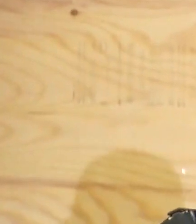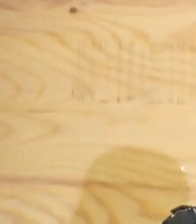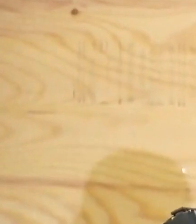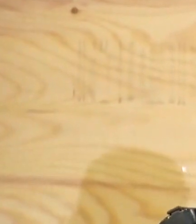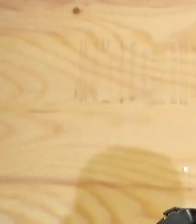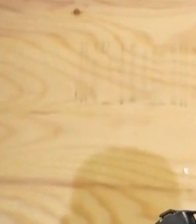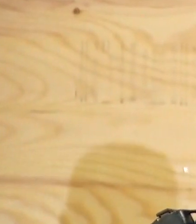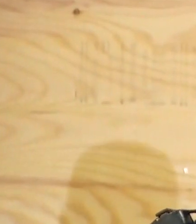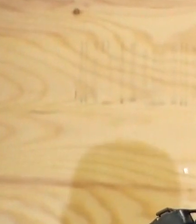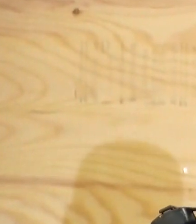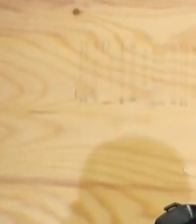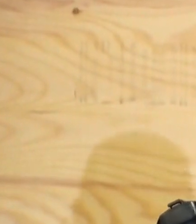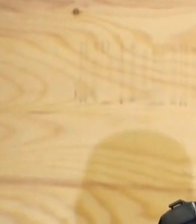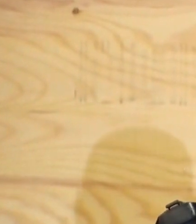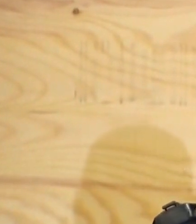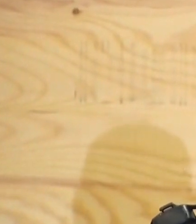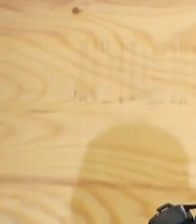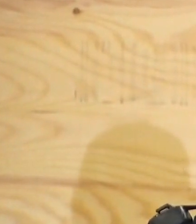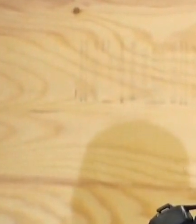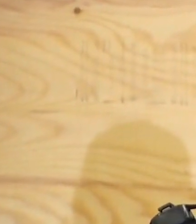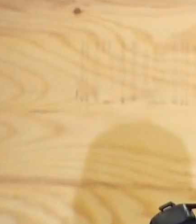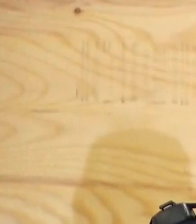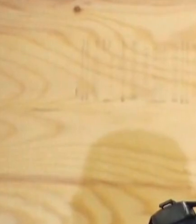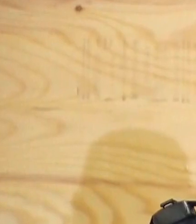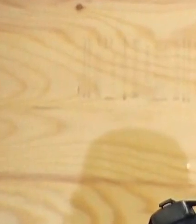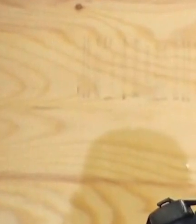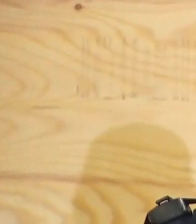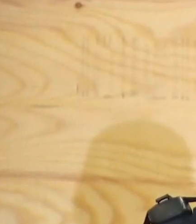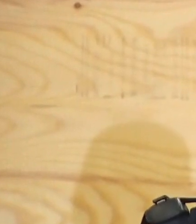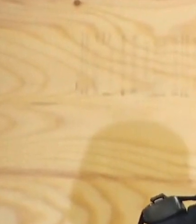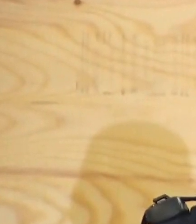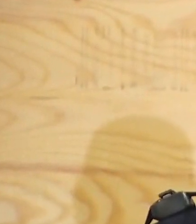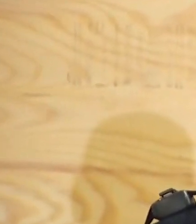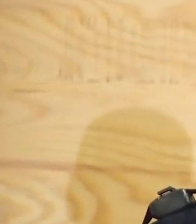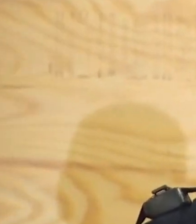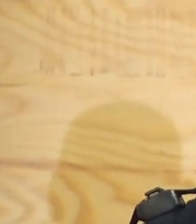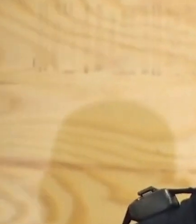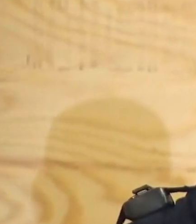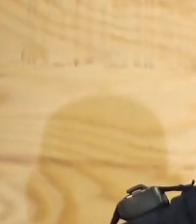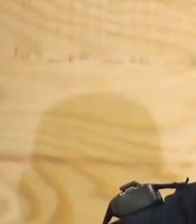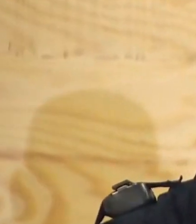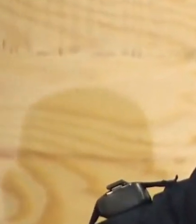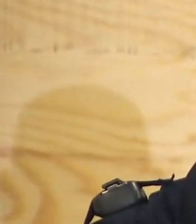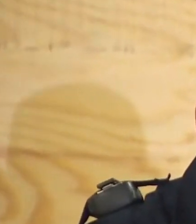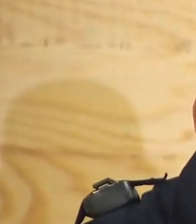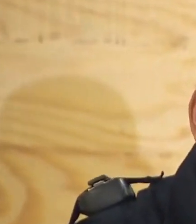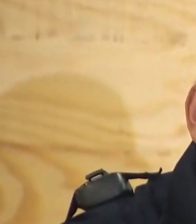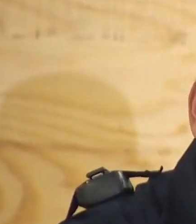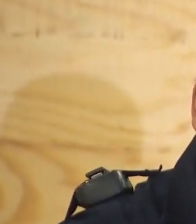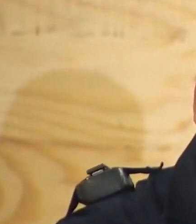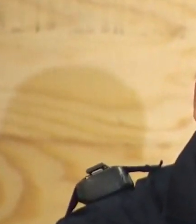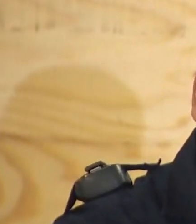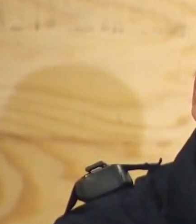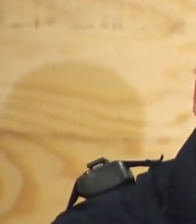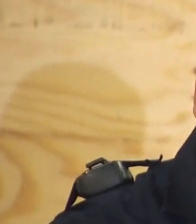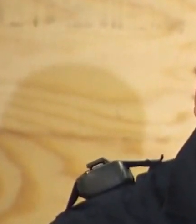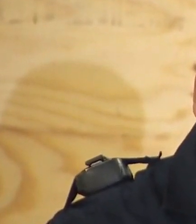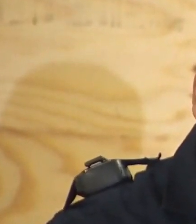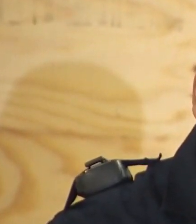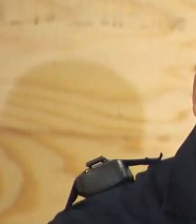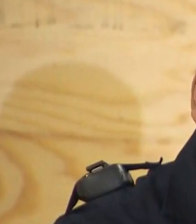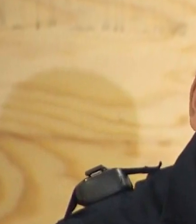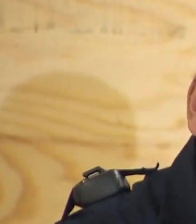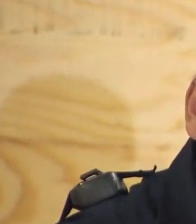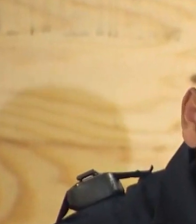Buenos días, soy su oficial Custodio López con la Patrulla de Caminos de California. Le hemos estado informando todo para atrás en